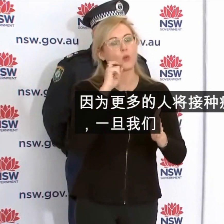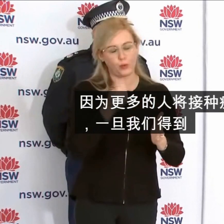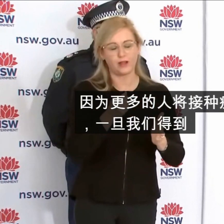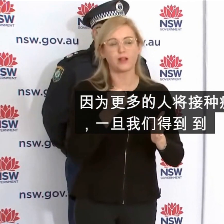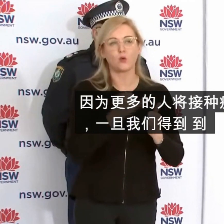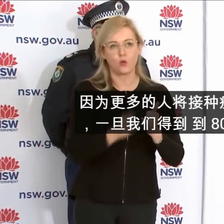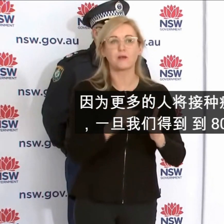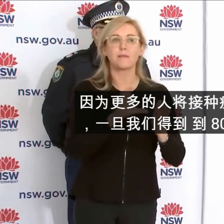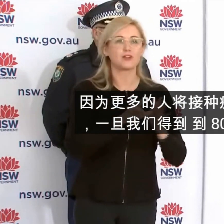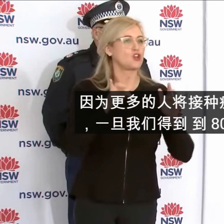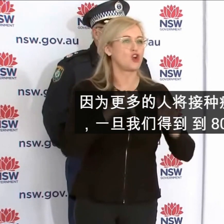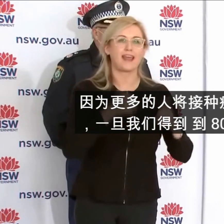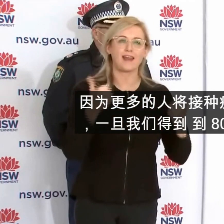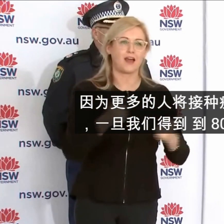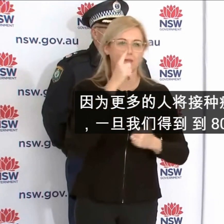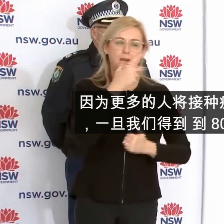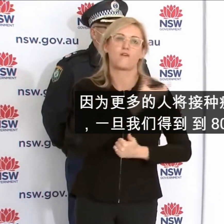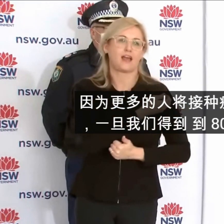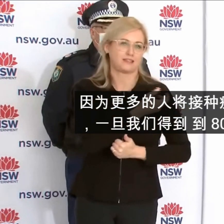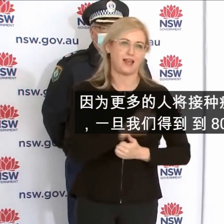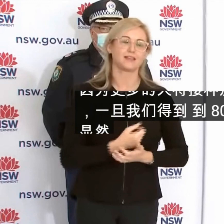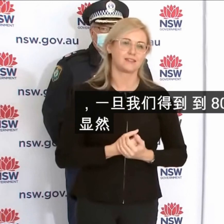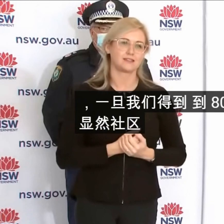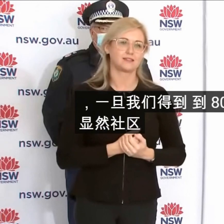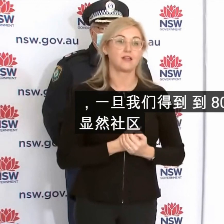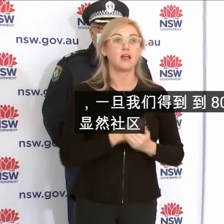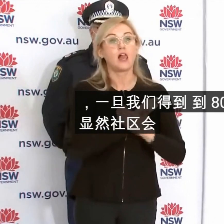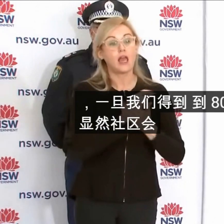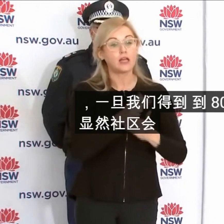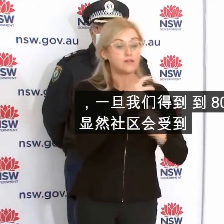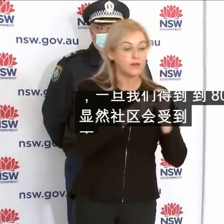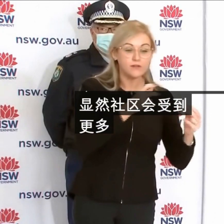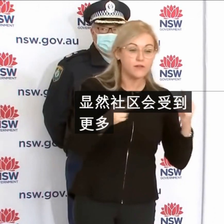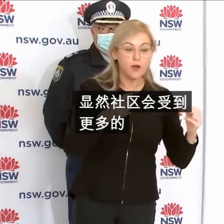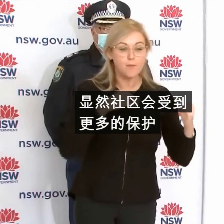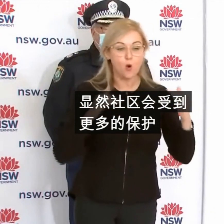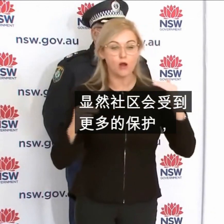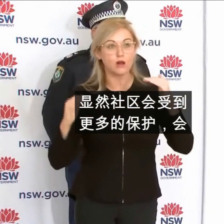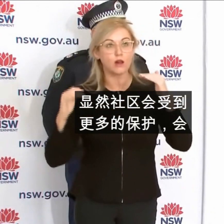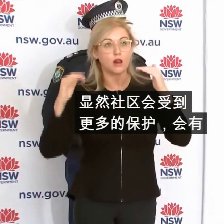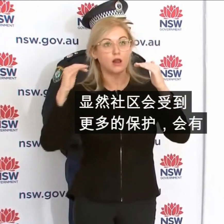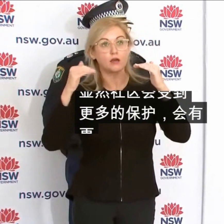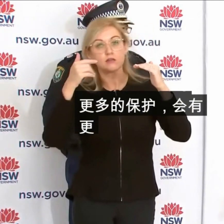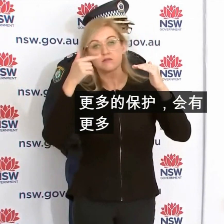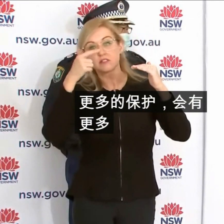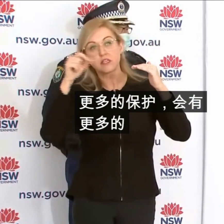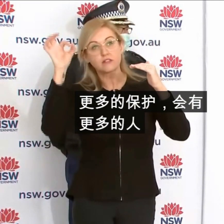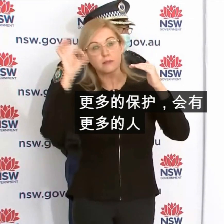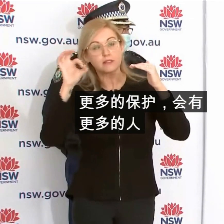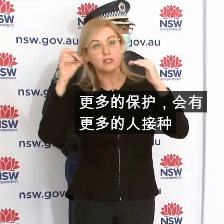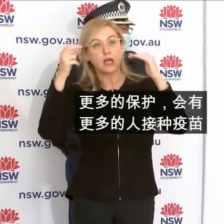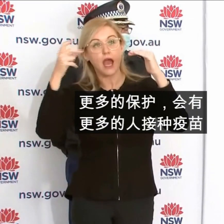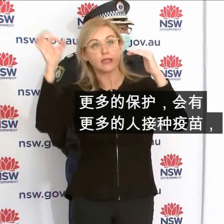And once we get to 80% double doses, obviously the community will be much more protected, there'll be many more